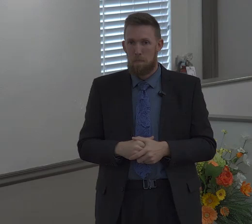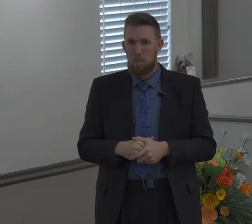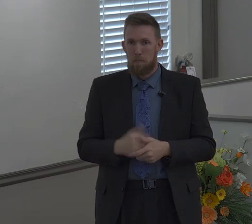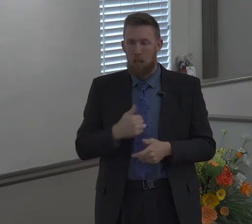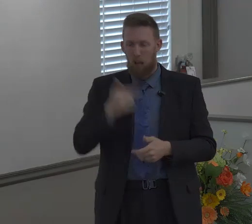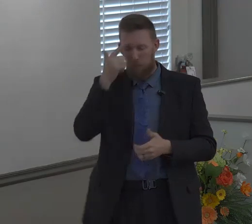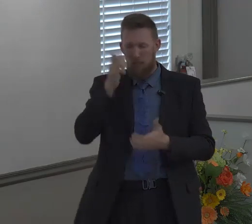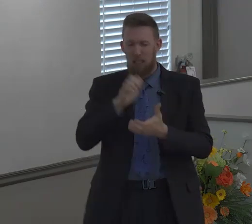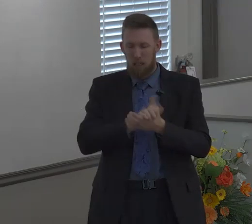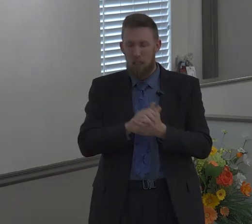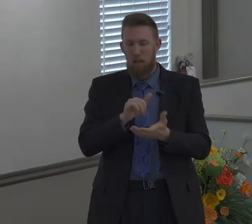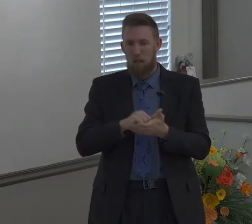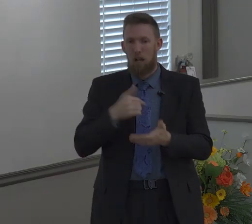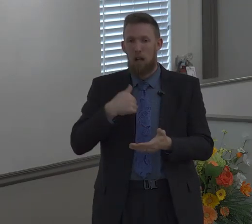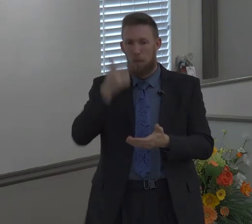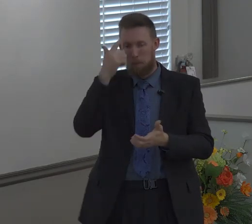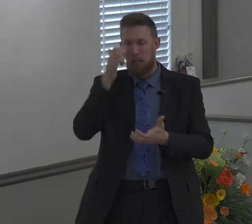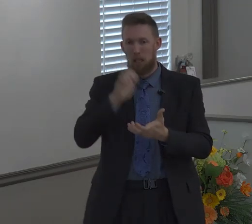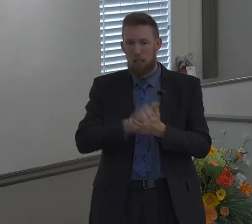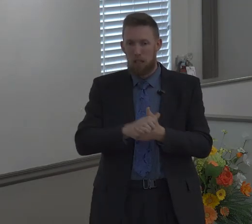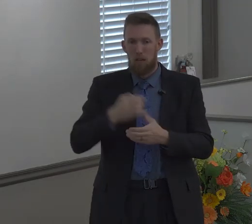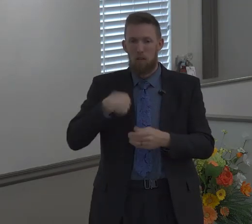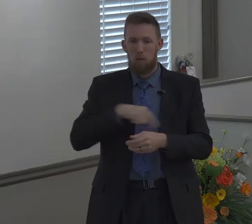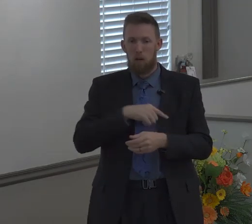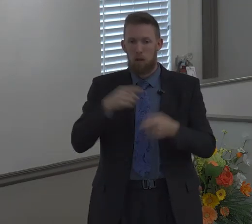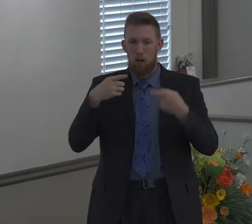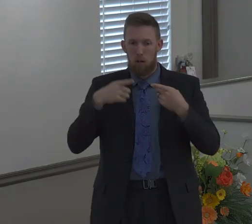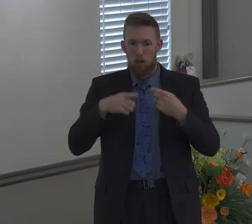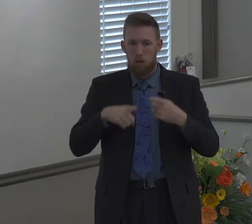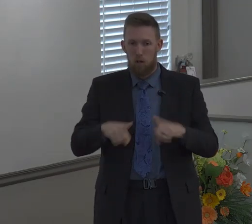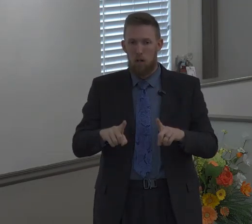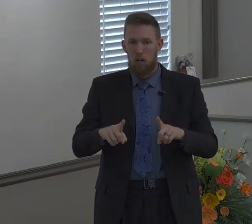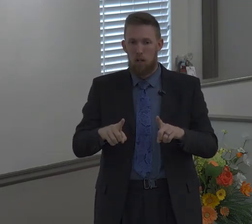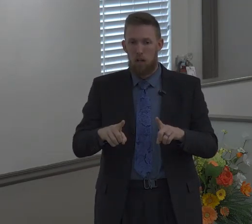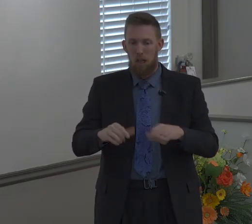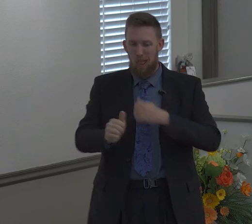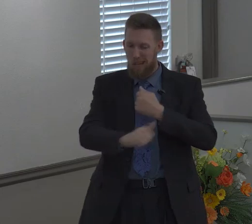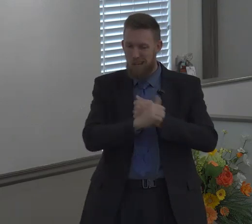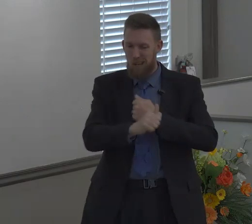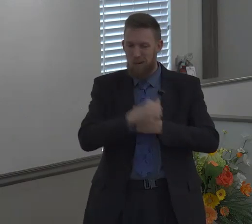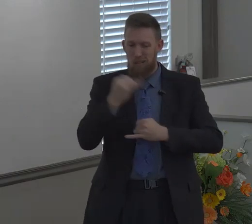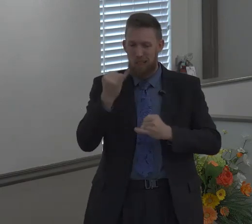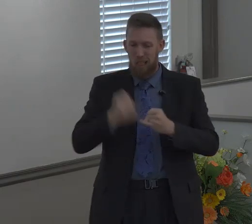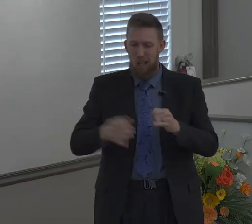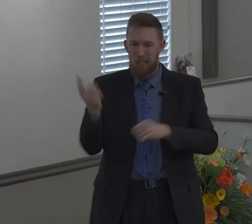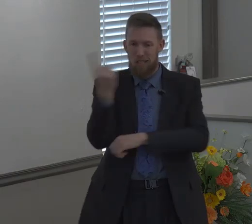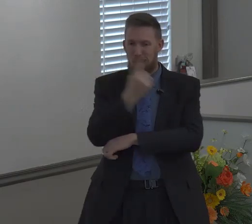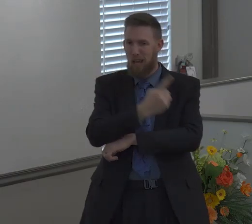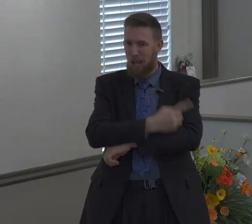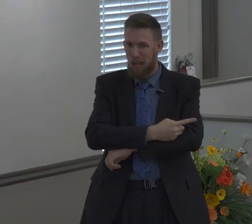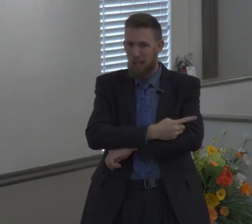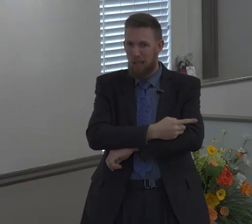perilous last days of the latter times. That's my personal opinion.